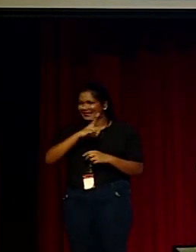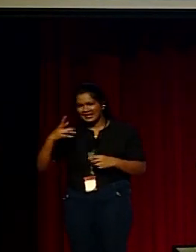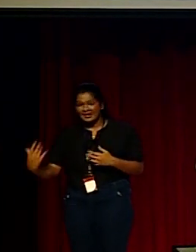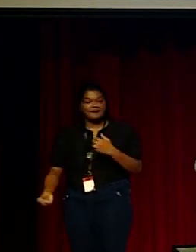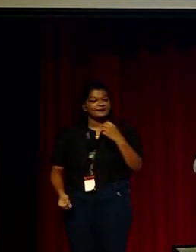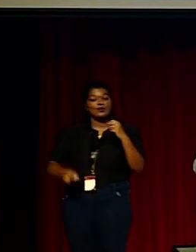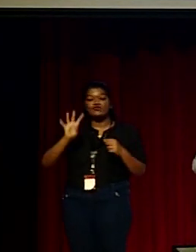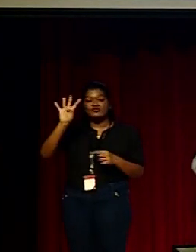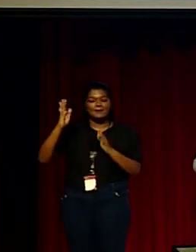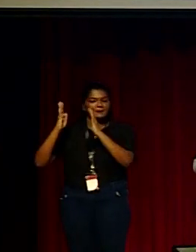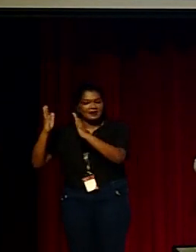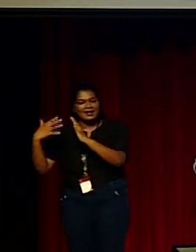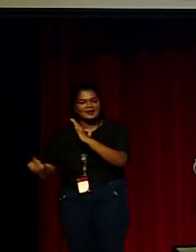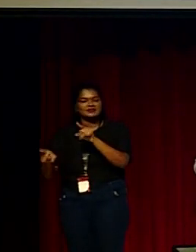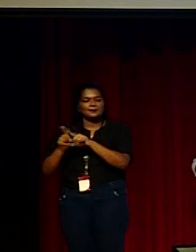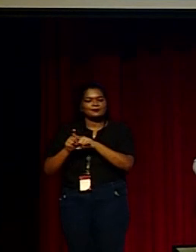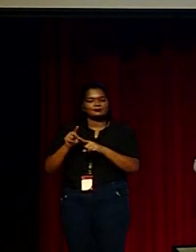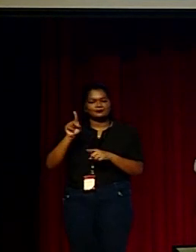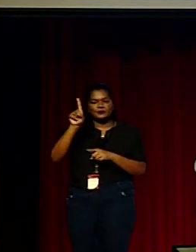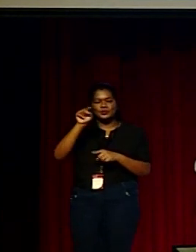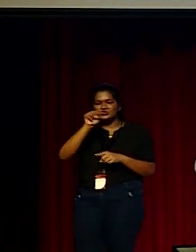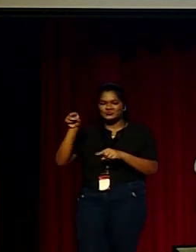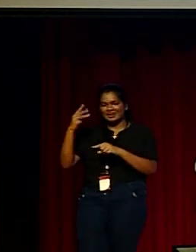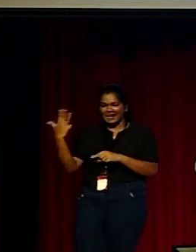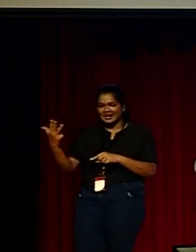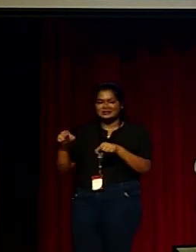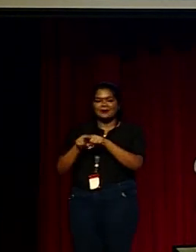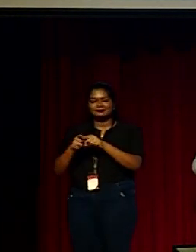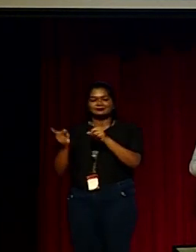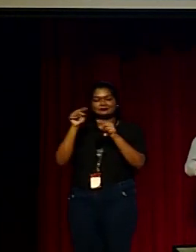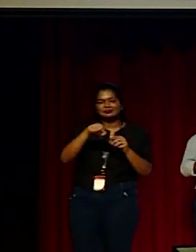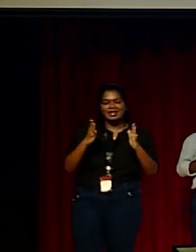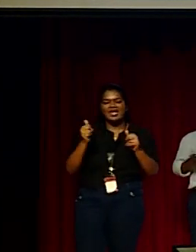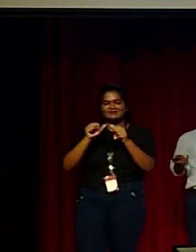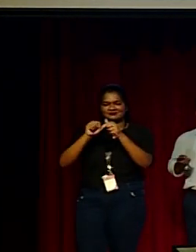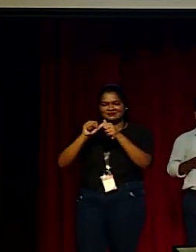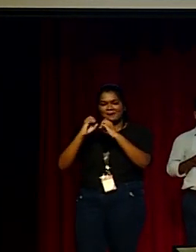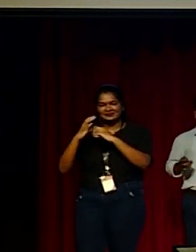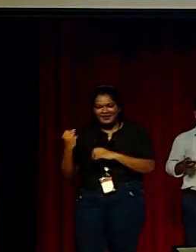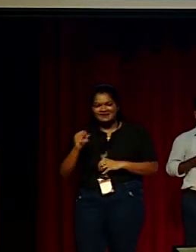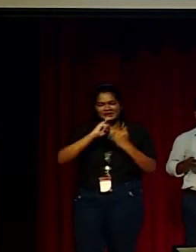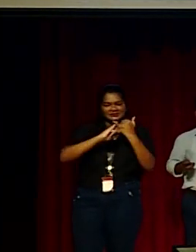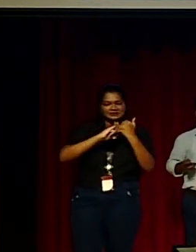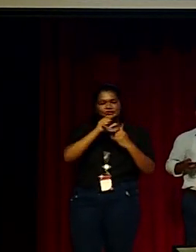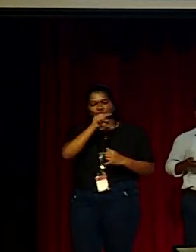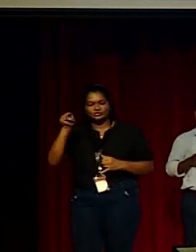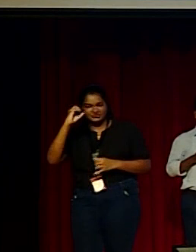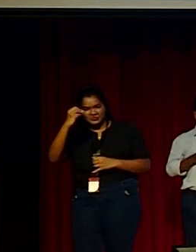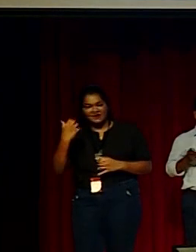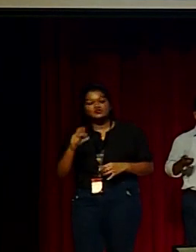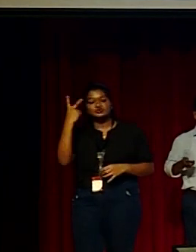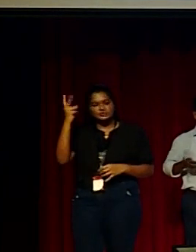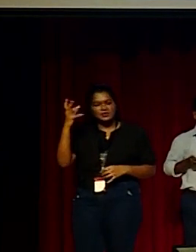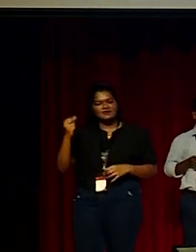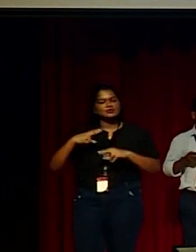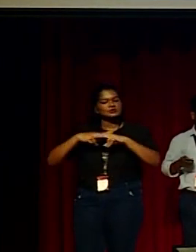is labeled with toggle. So that toggle operation is used to swap between these 2 layers. So there are